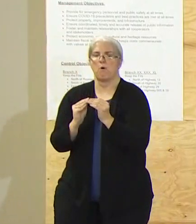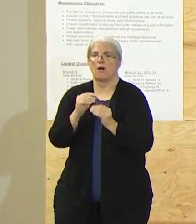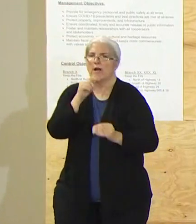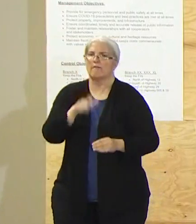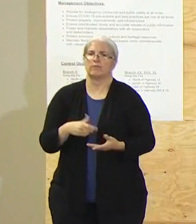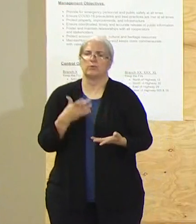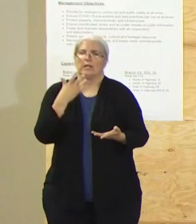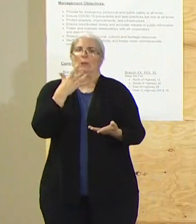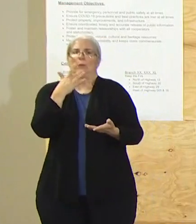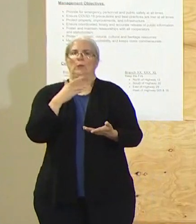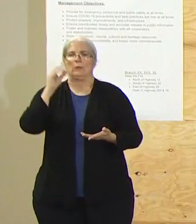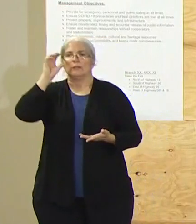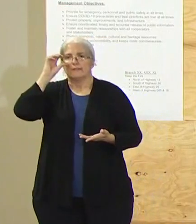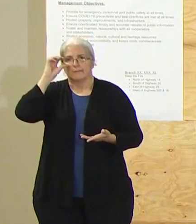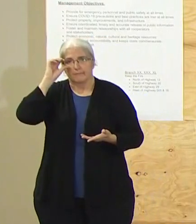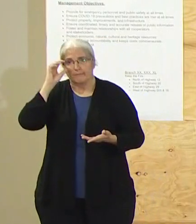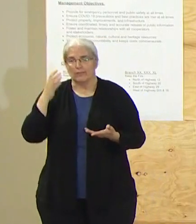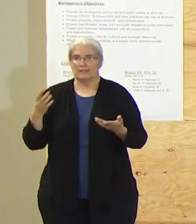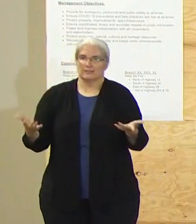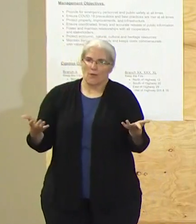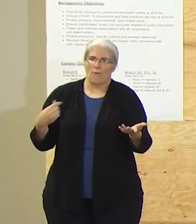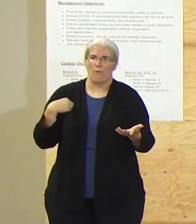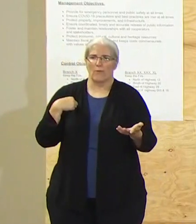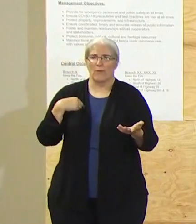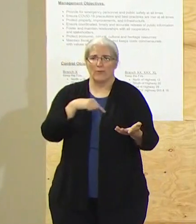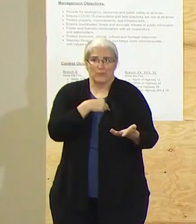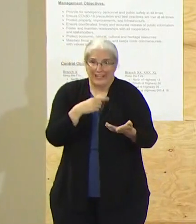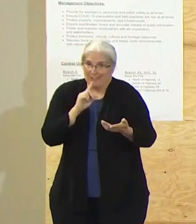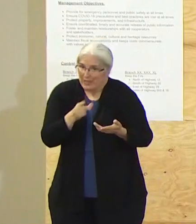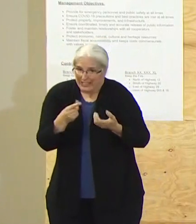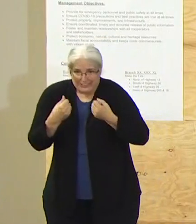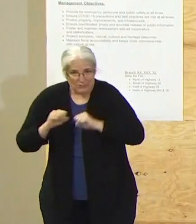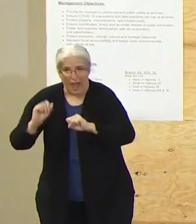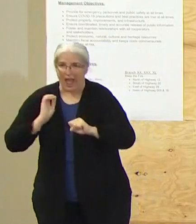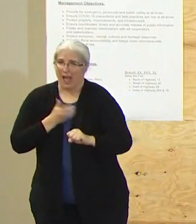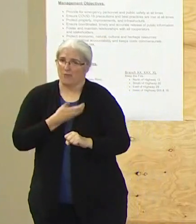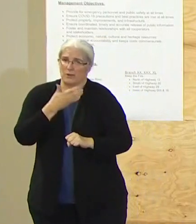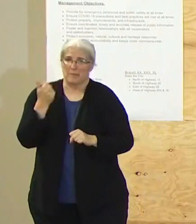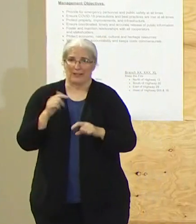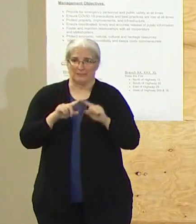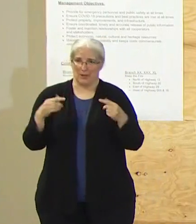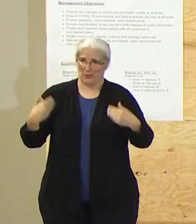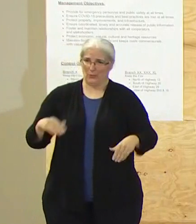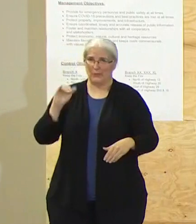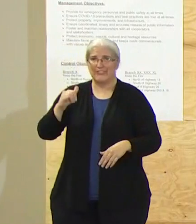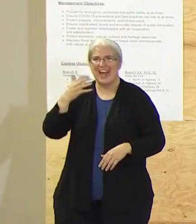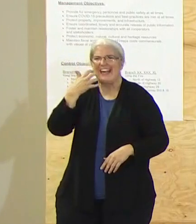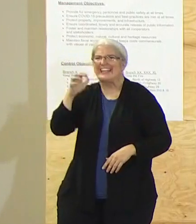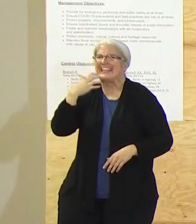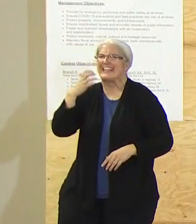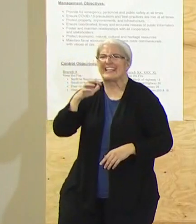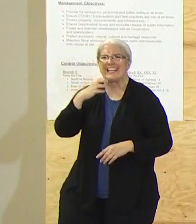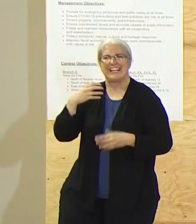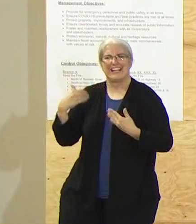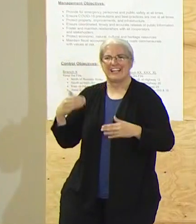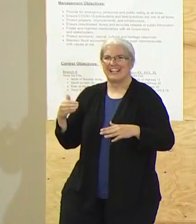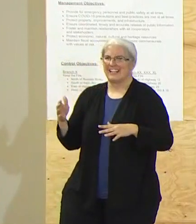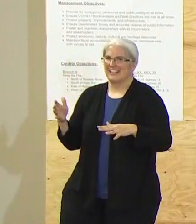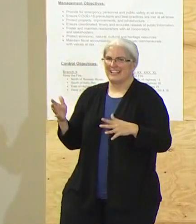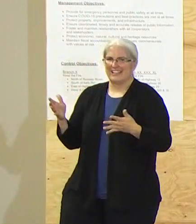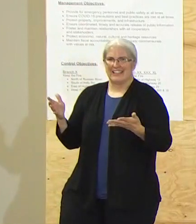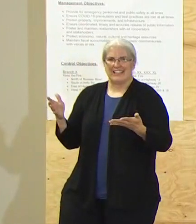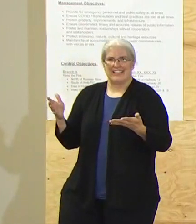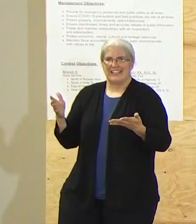under the hood. It's exactly why, but I can only say this. That heat dome that impacted the entire western United States was a